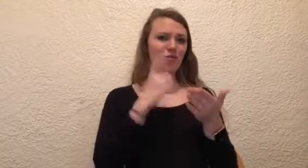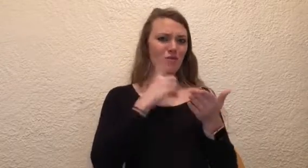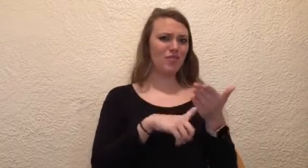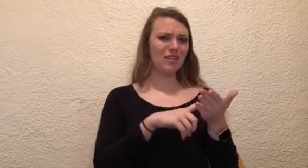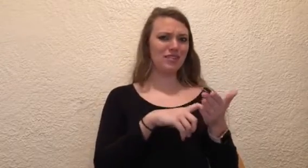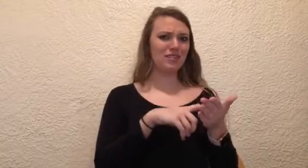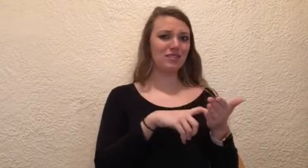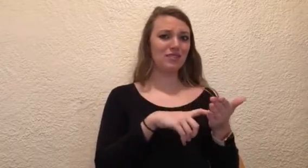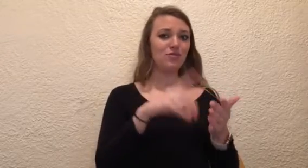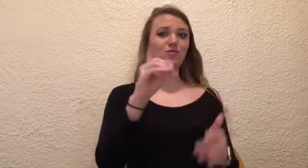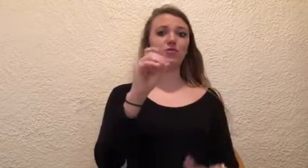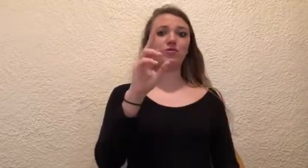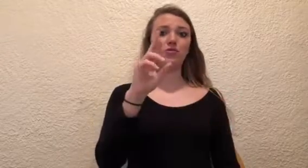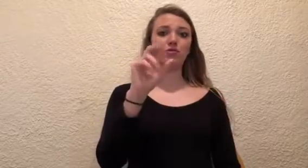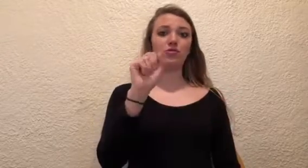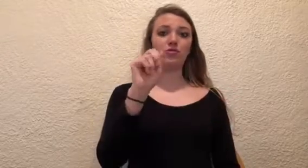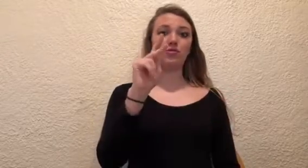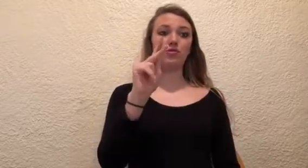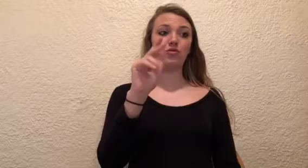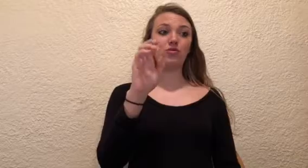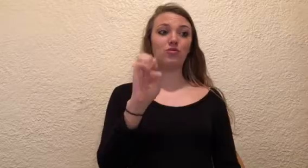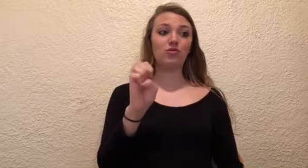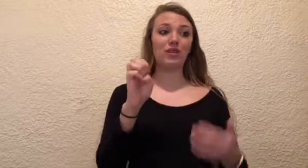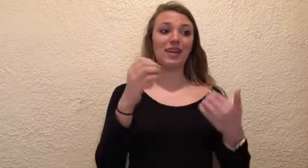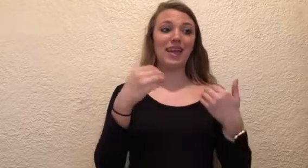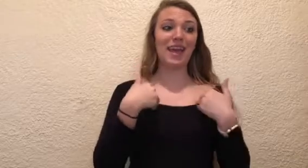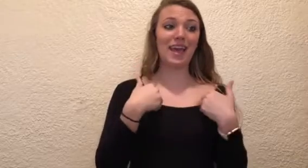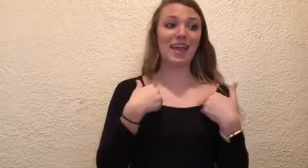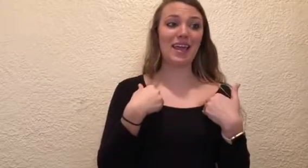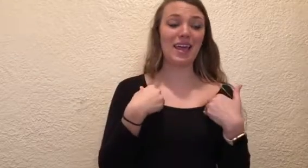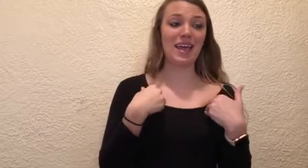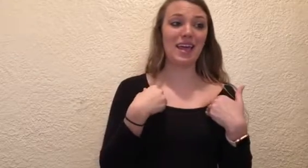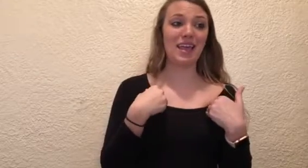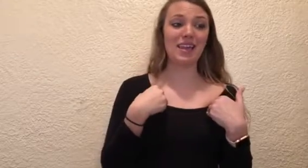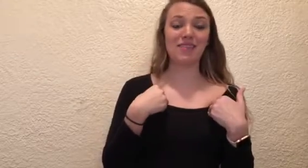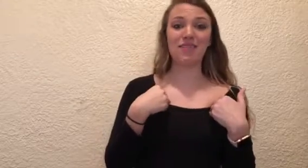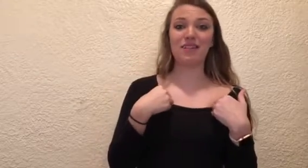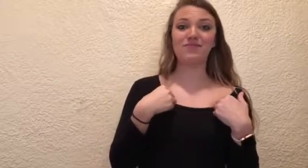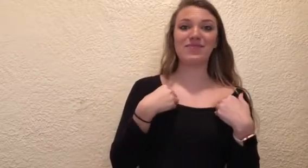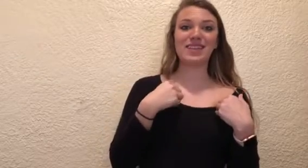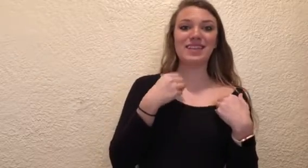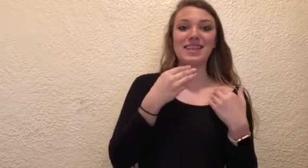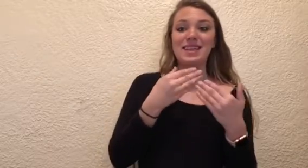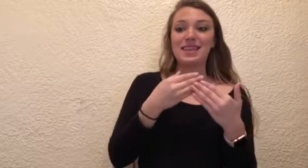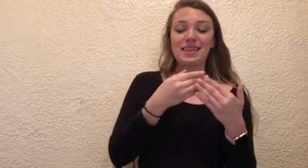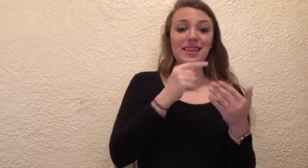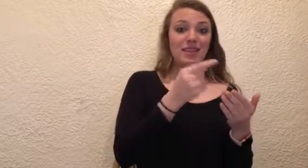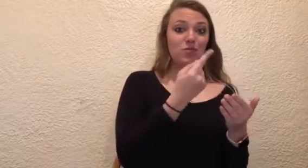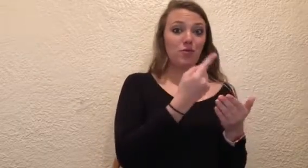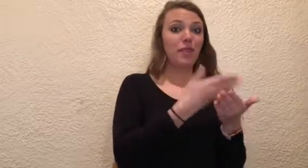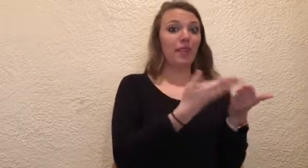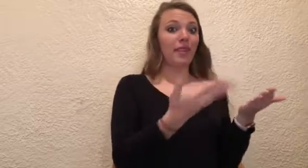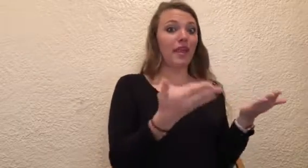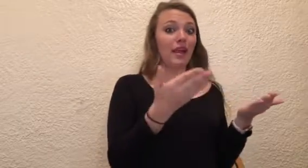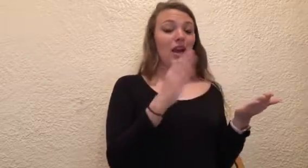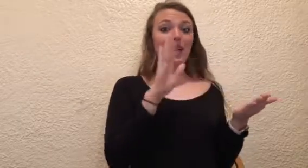Drake had these on his drawing,